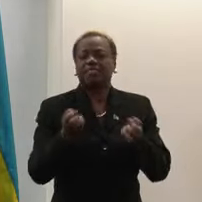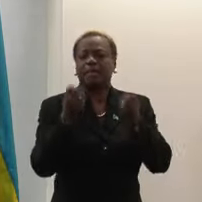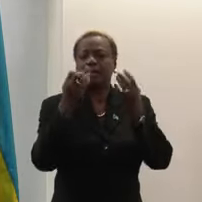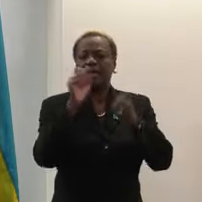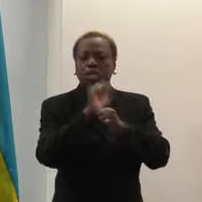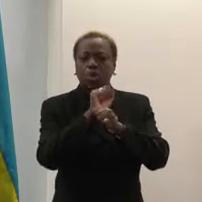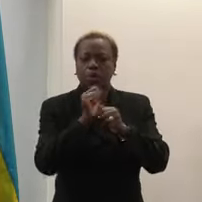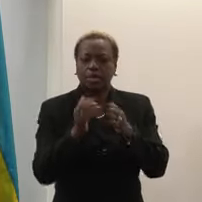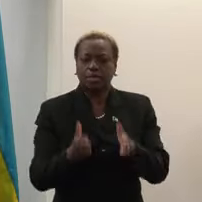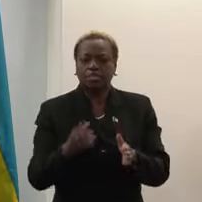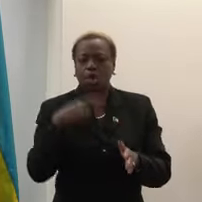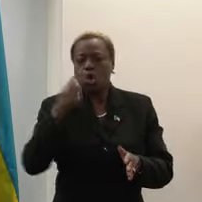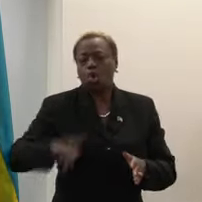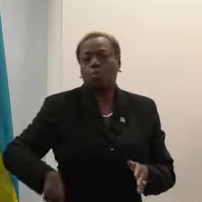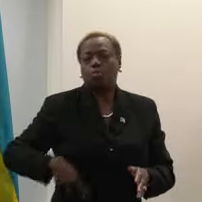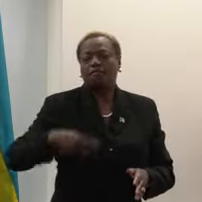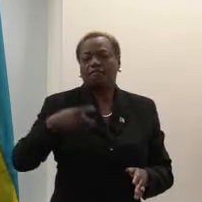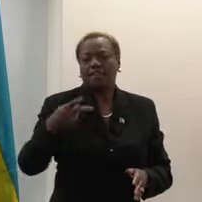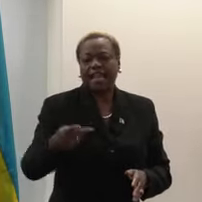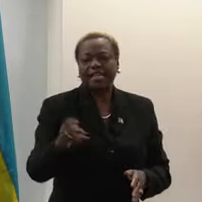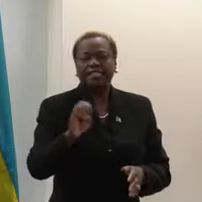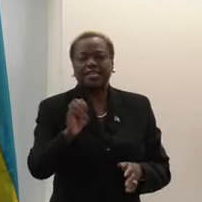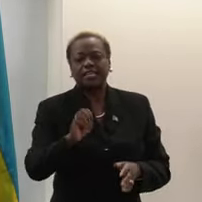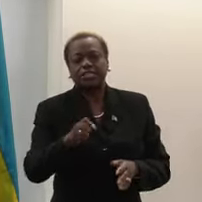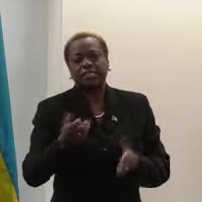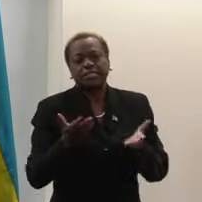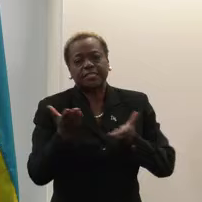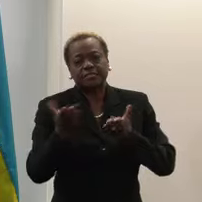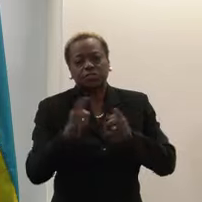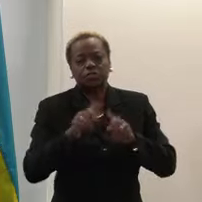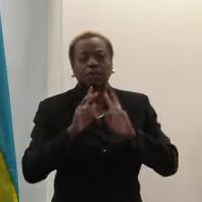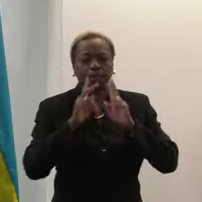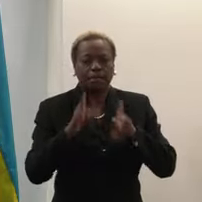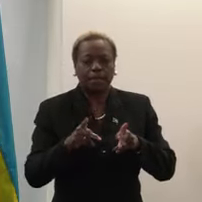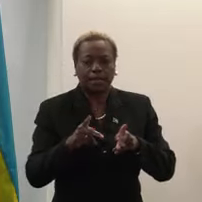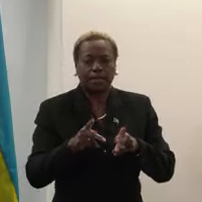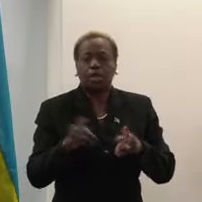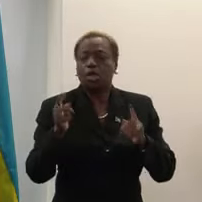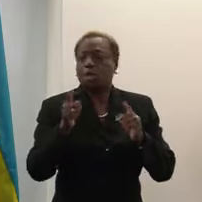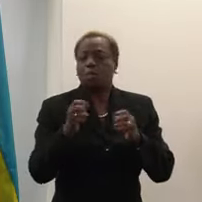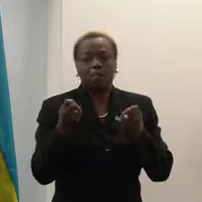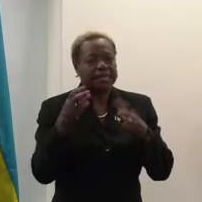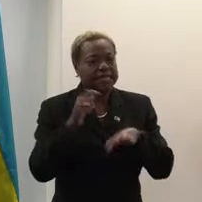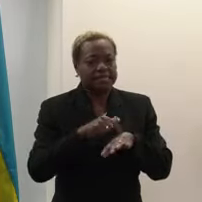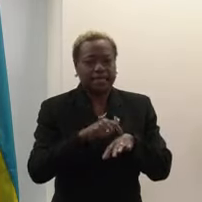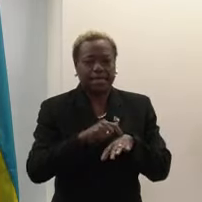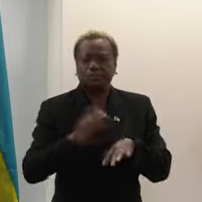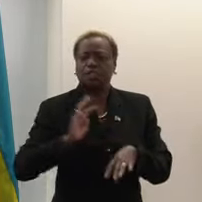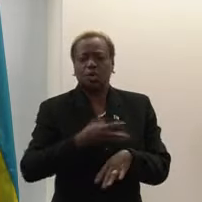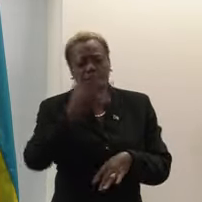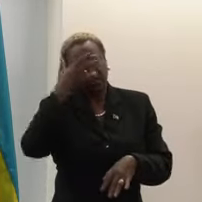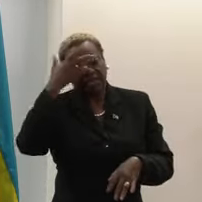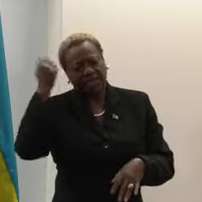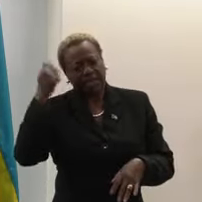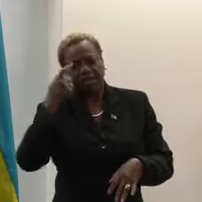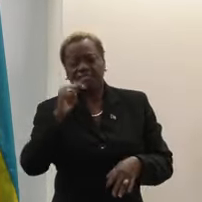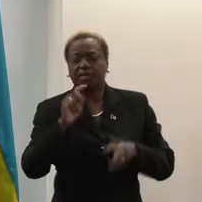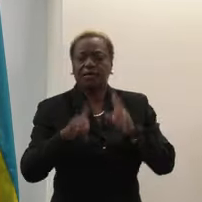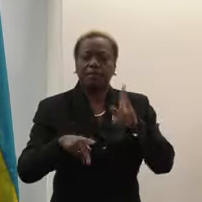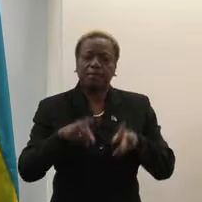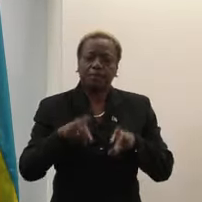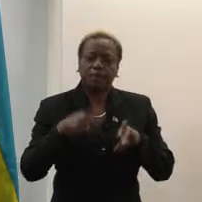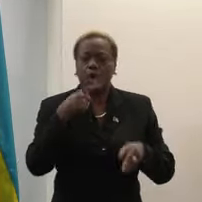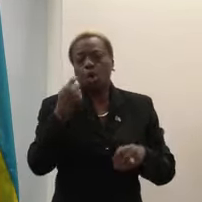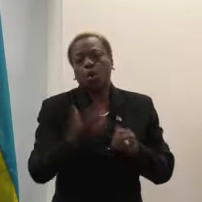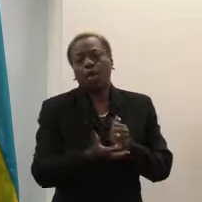workers who provide essential services to the public. Too often, we forget the people